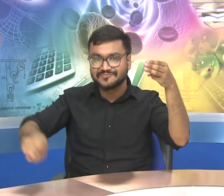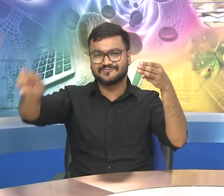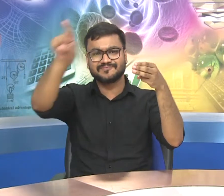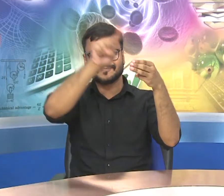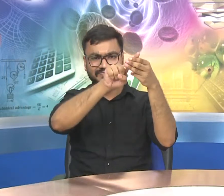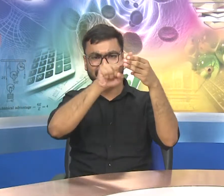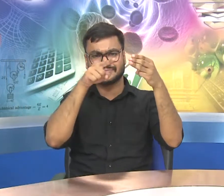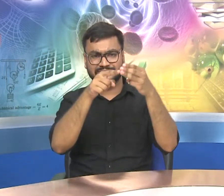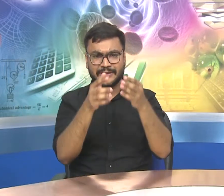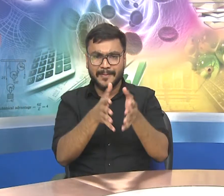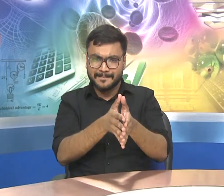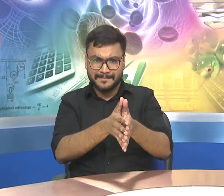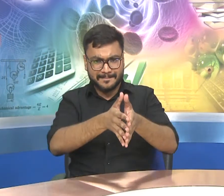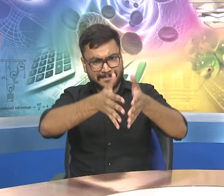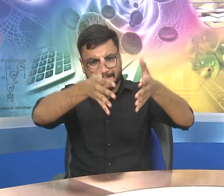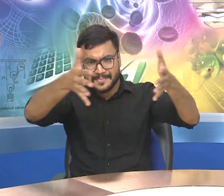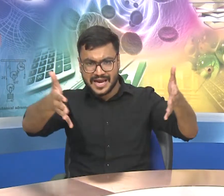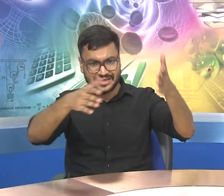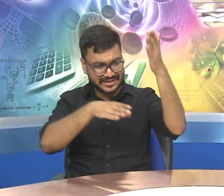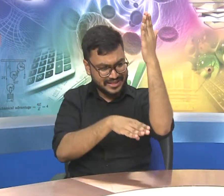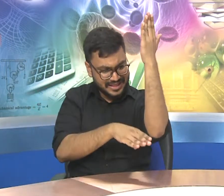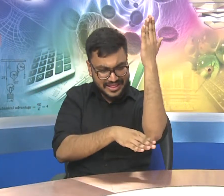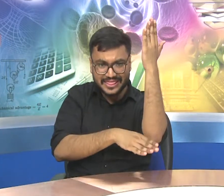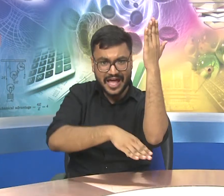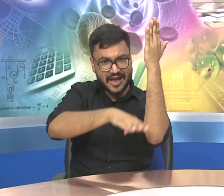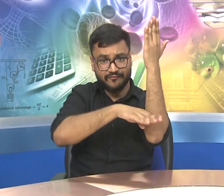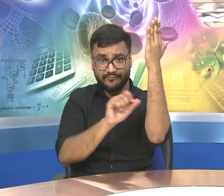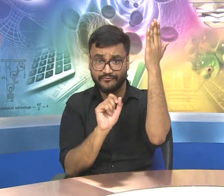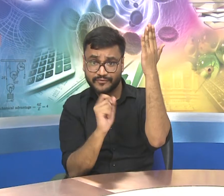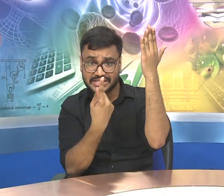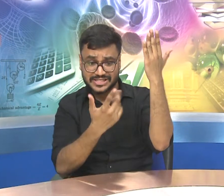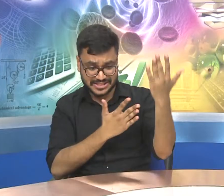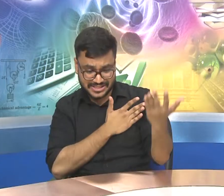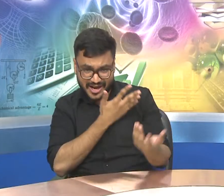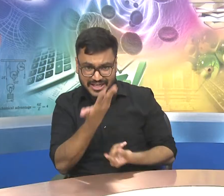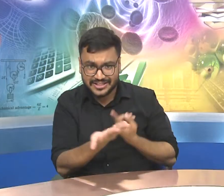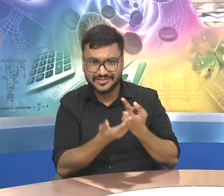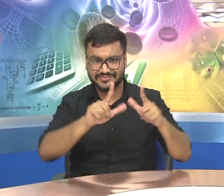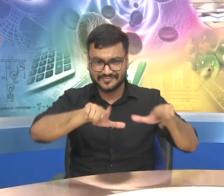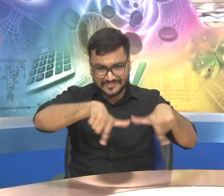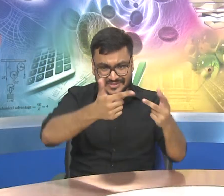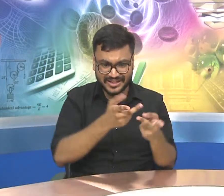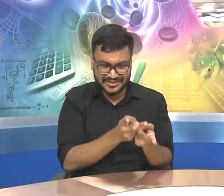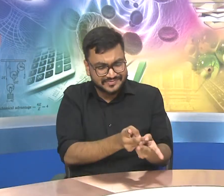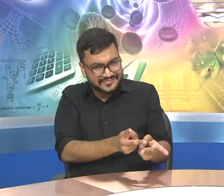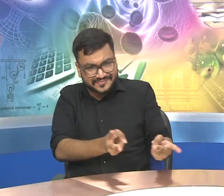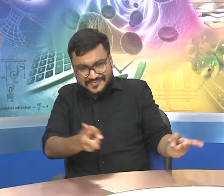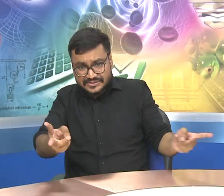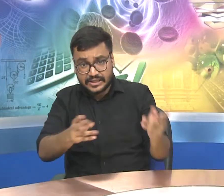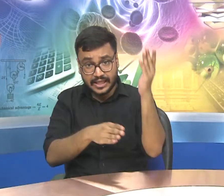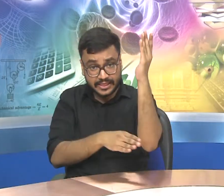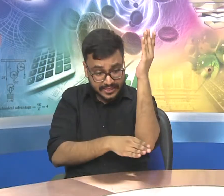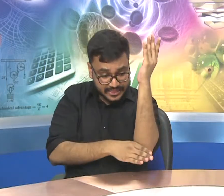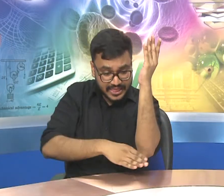Ecological pyramids are the graphic representations of trophic levels in an